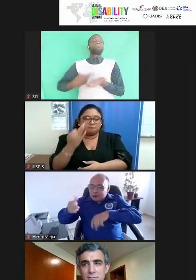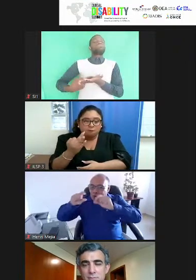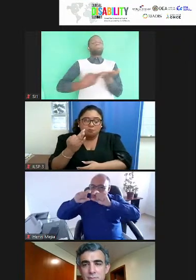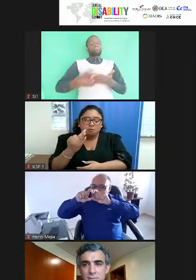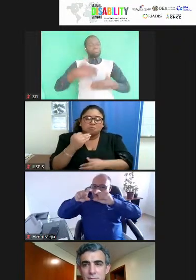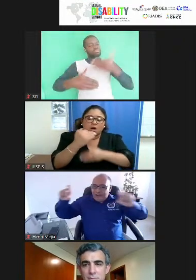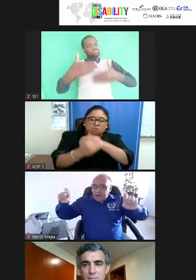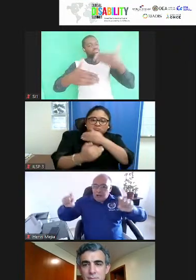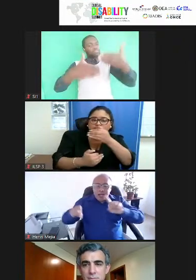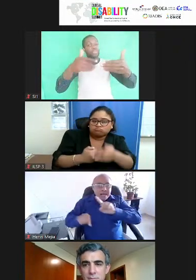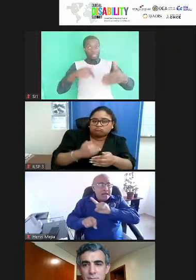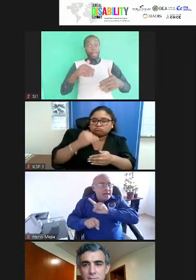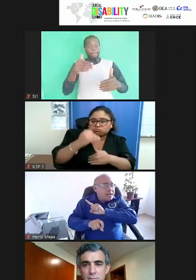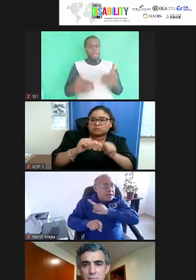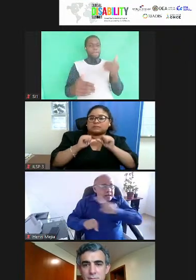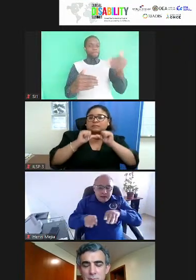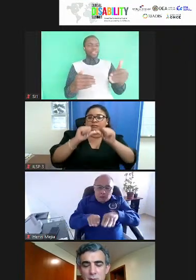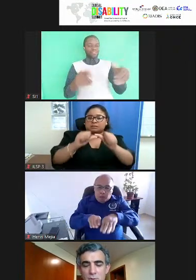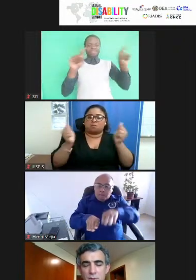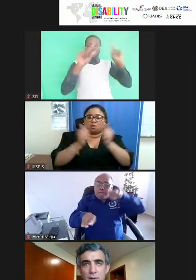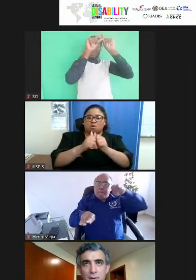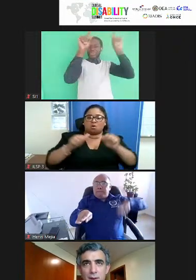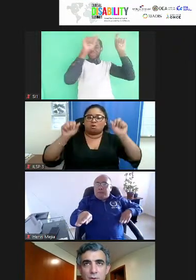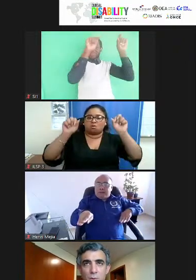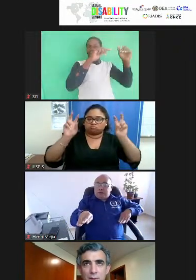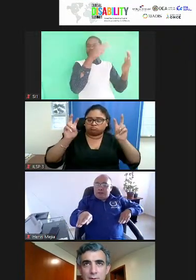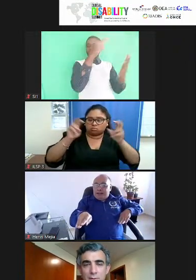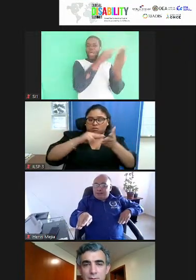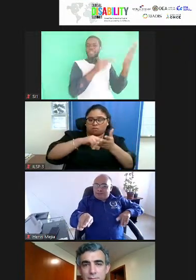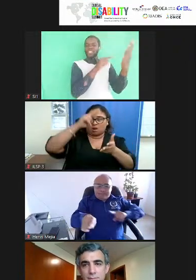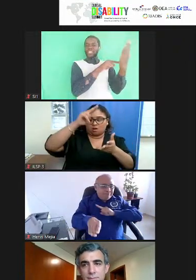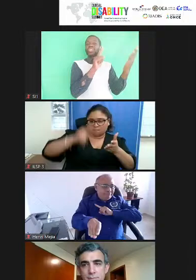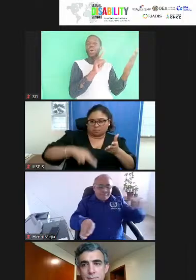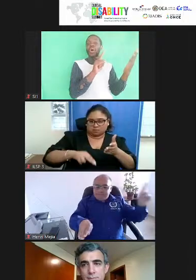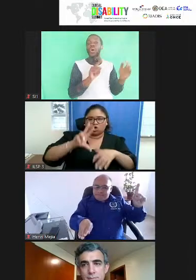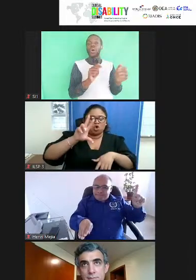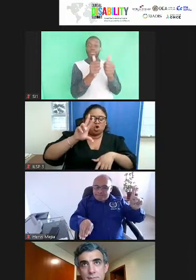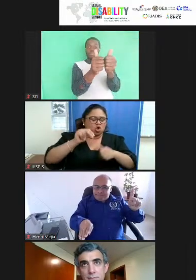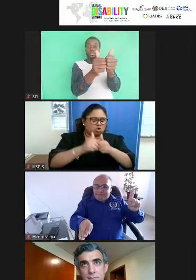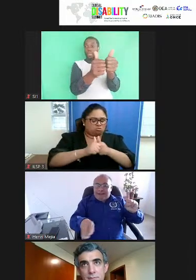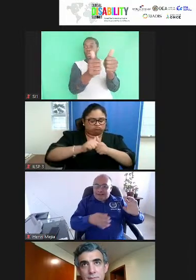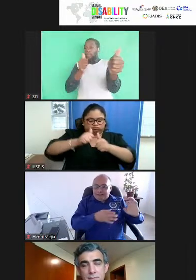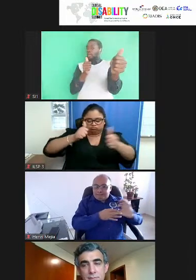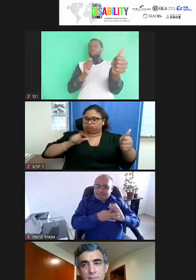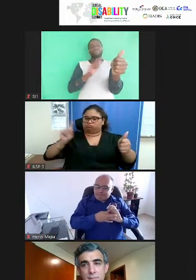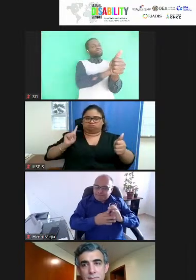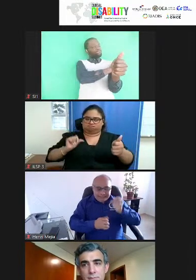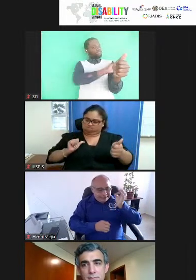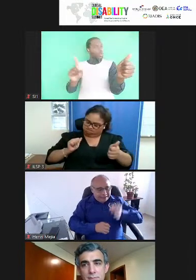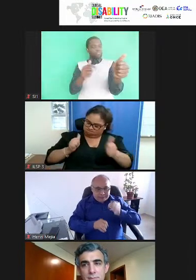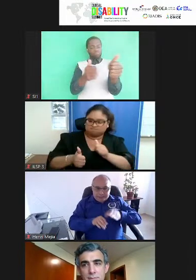and once we've taken these steps we can continue with the model of the convention